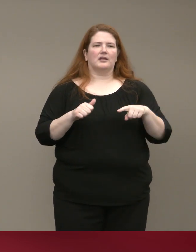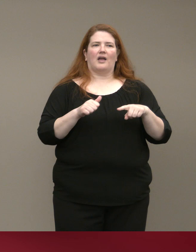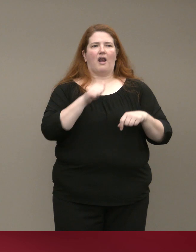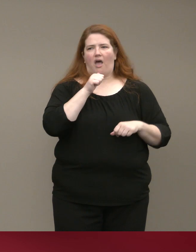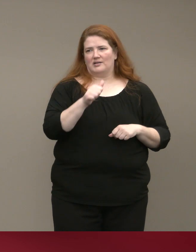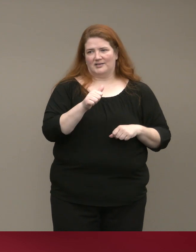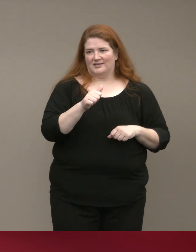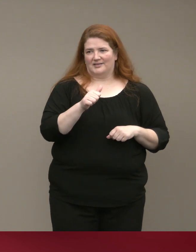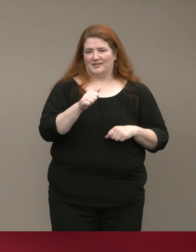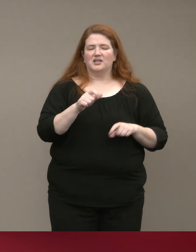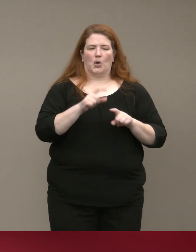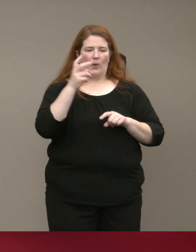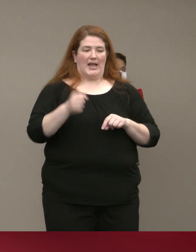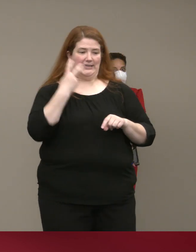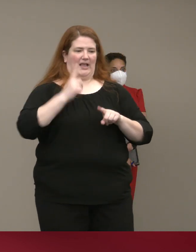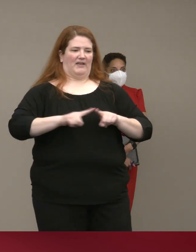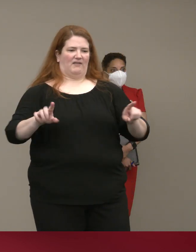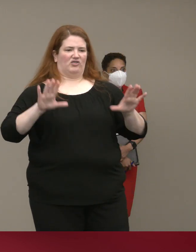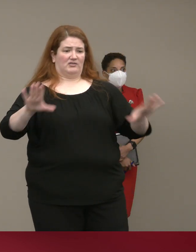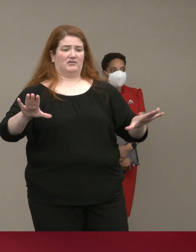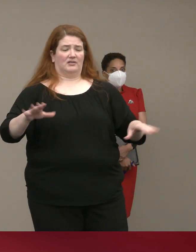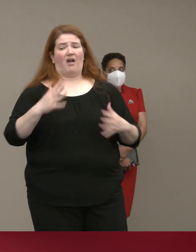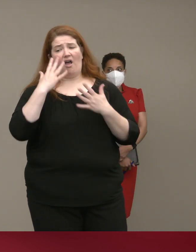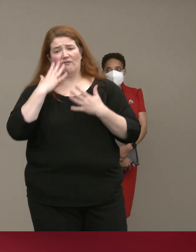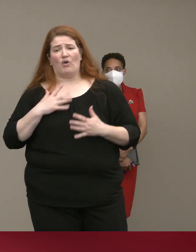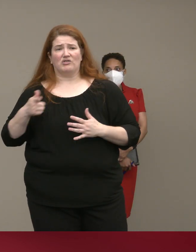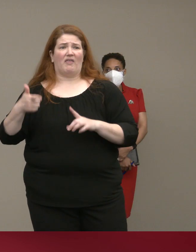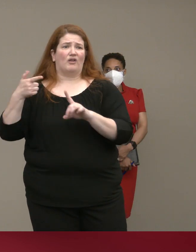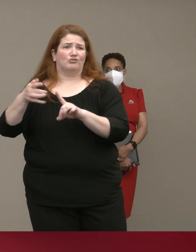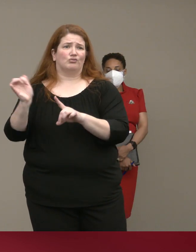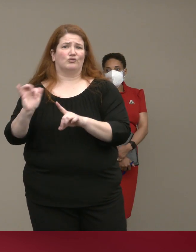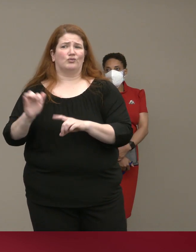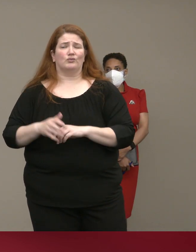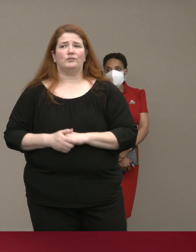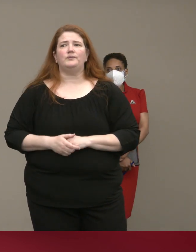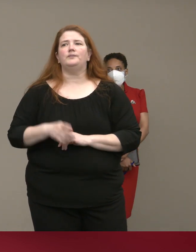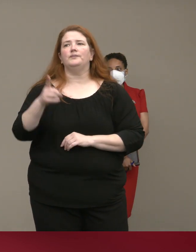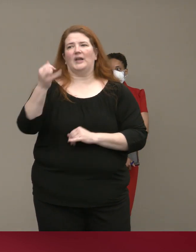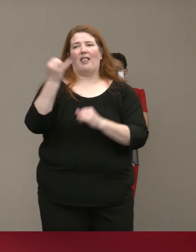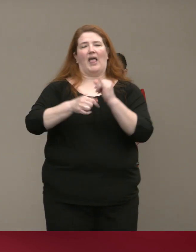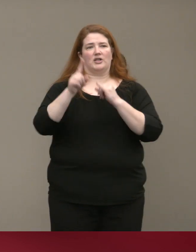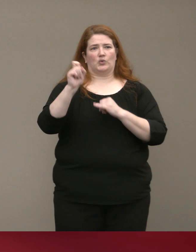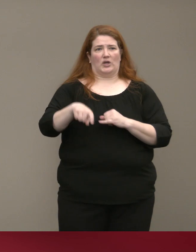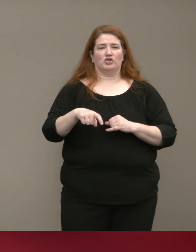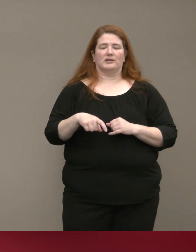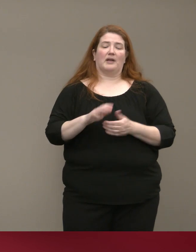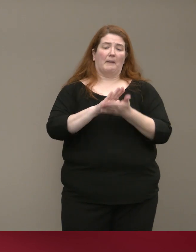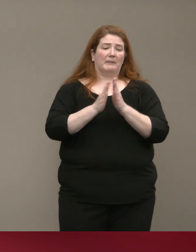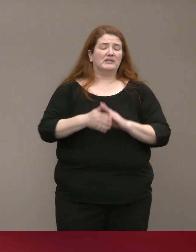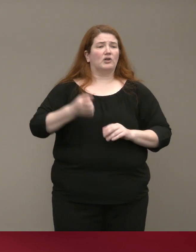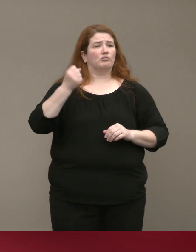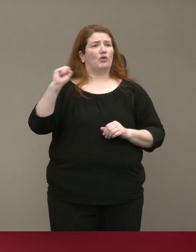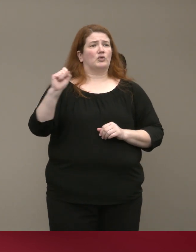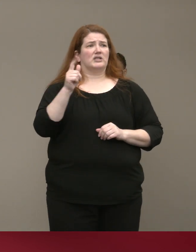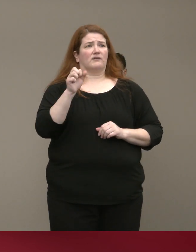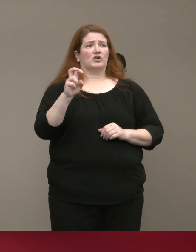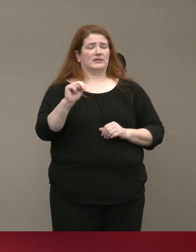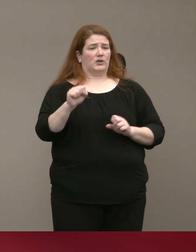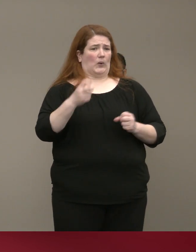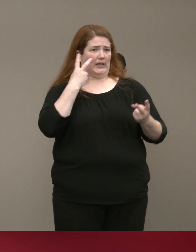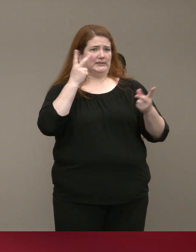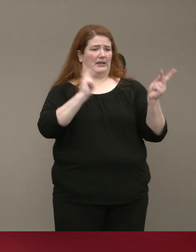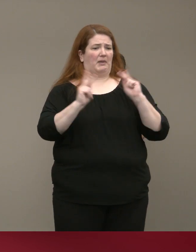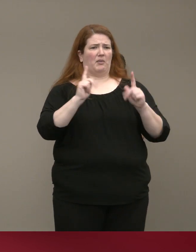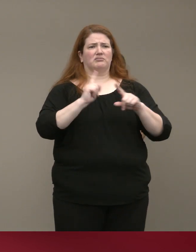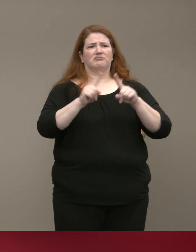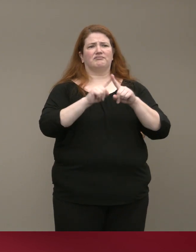and in unfortunate cases, shoot at police officers. And last question, Chief. Seeing the peaceful protests over in Ferguson, you saw a lot of people